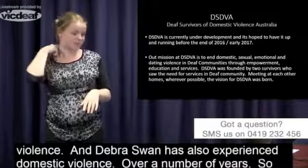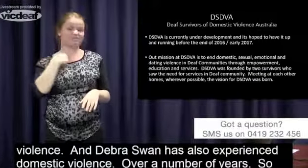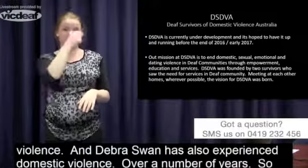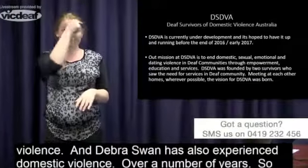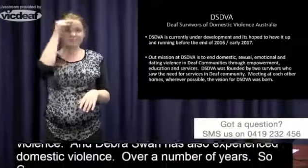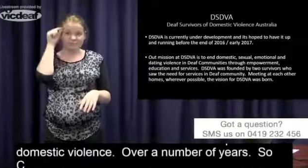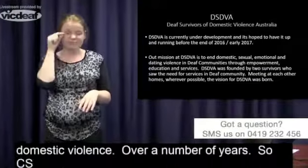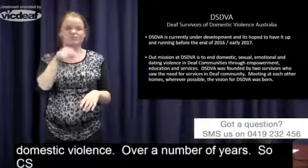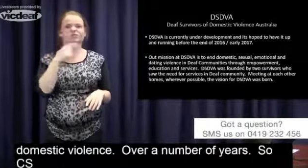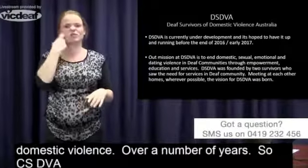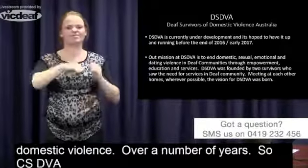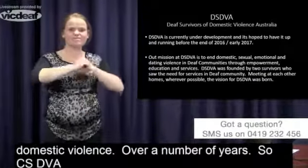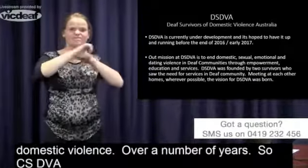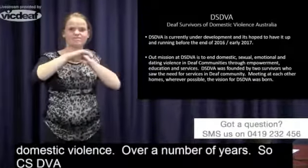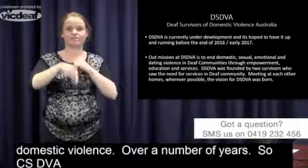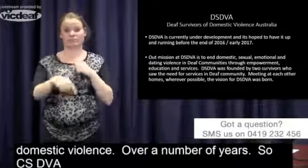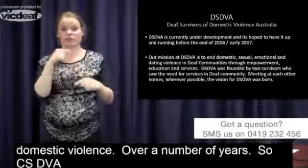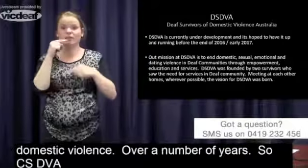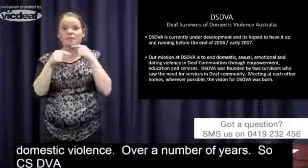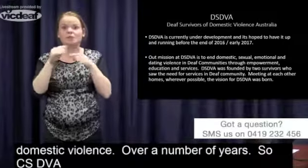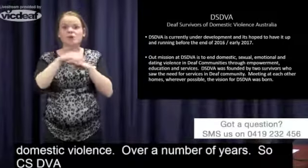Deaf Survivors of Domestic Violence Australia.